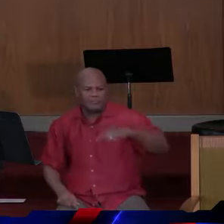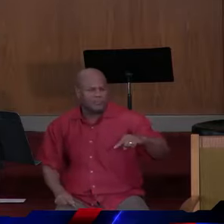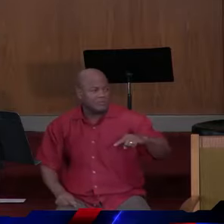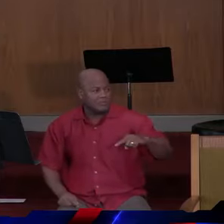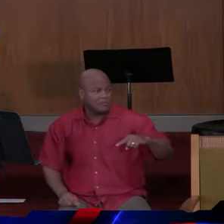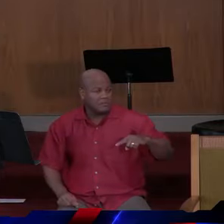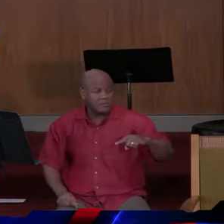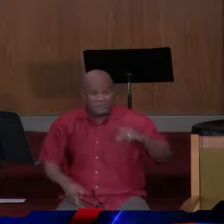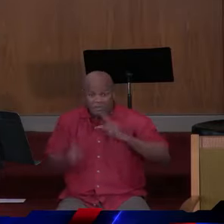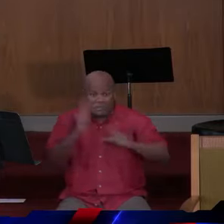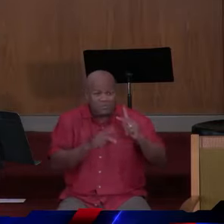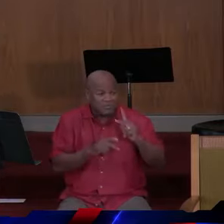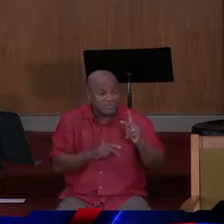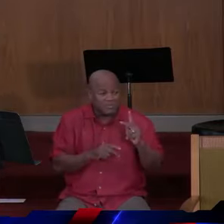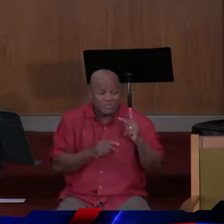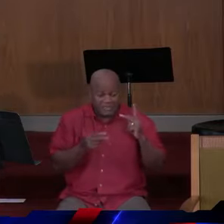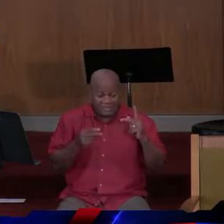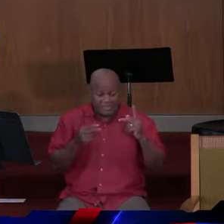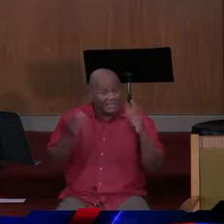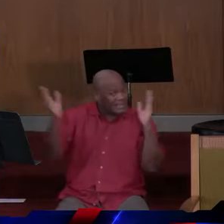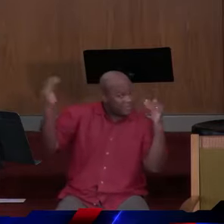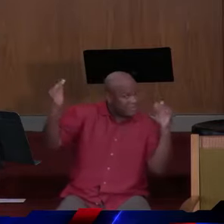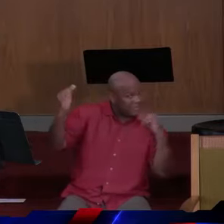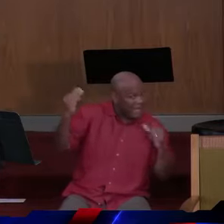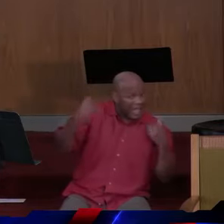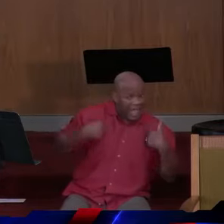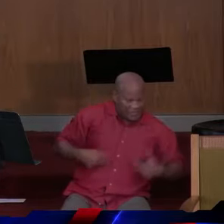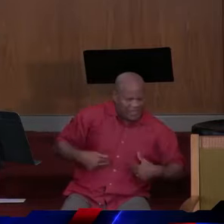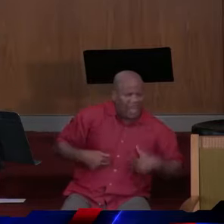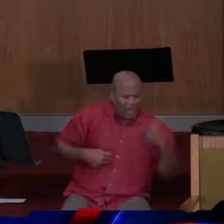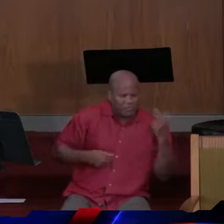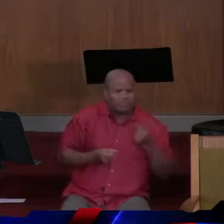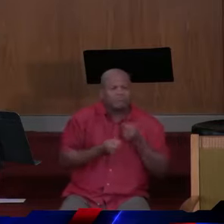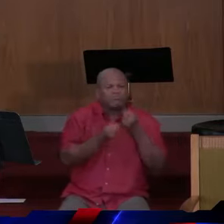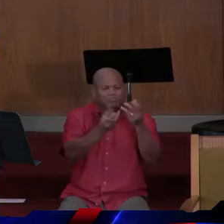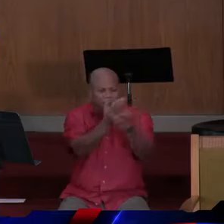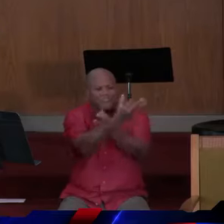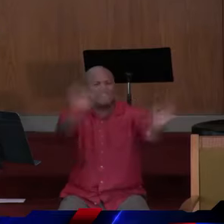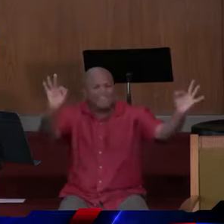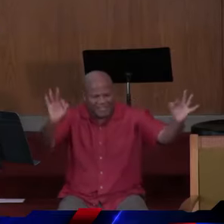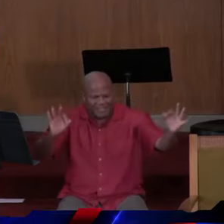unhealthy expectations of the fellowship of believers.